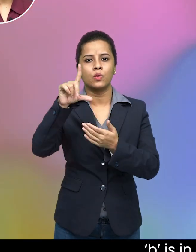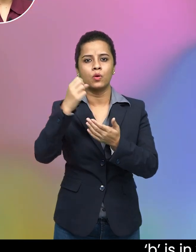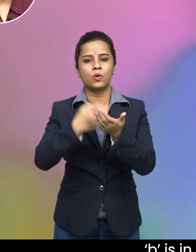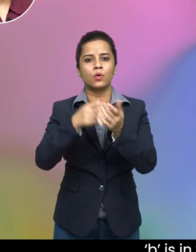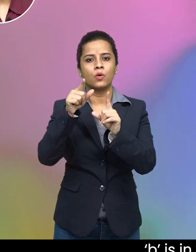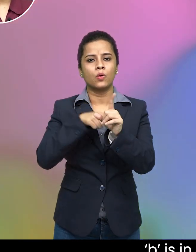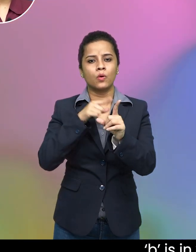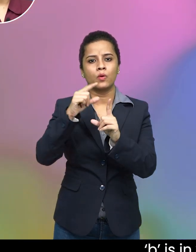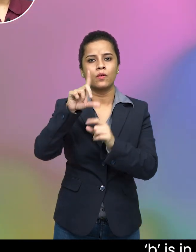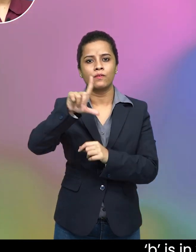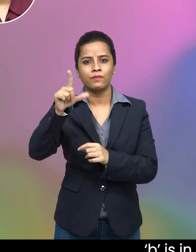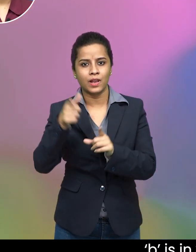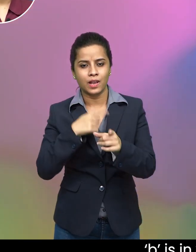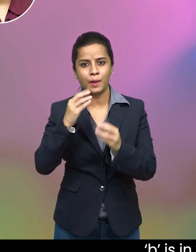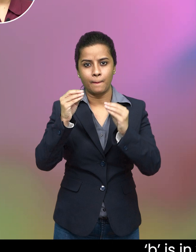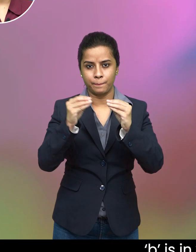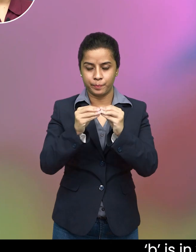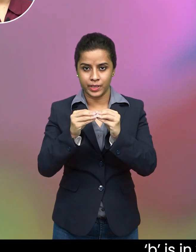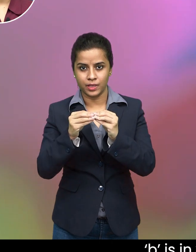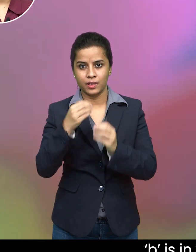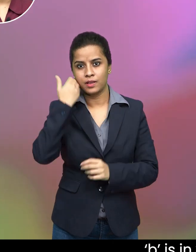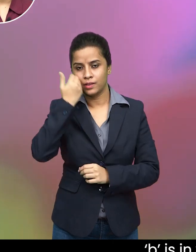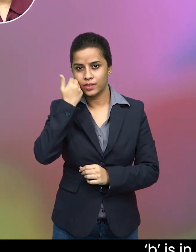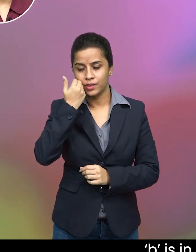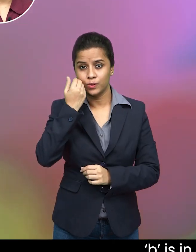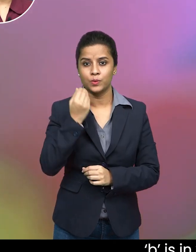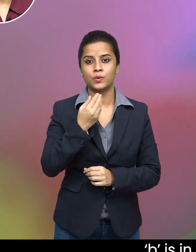in yellow-green color.